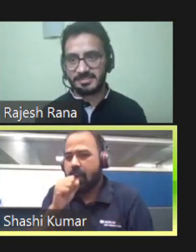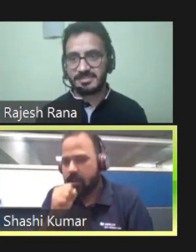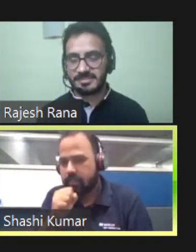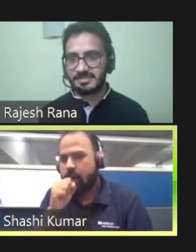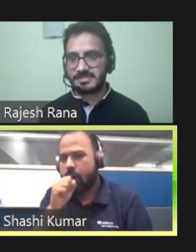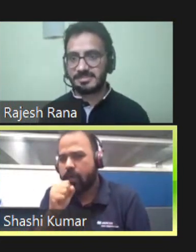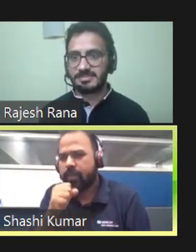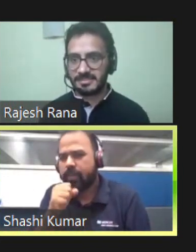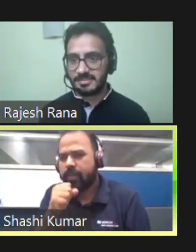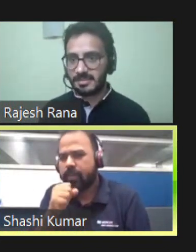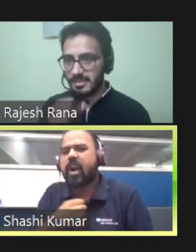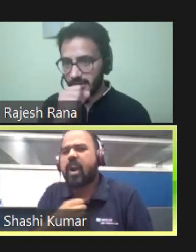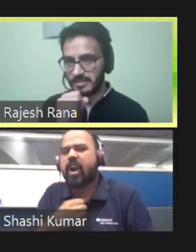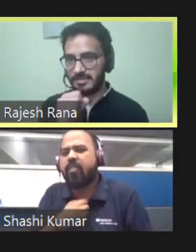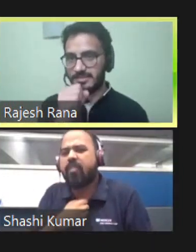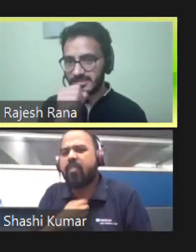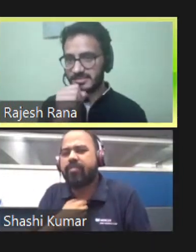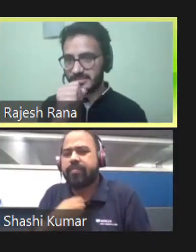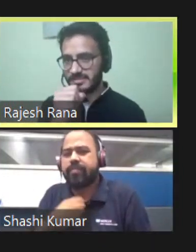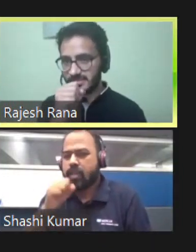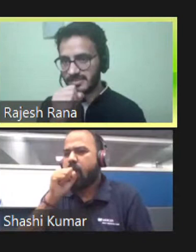is